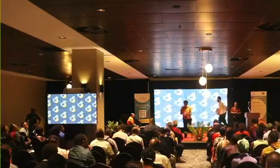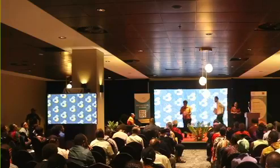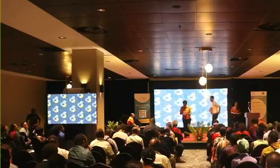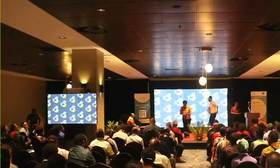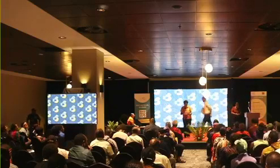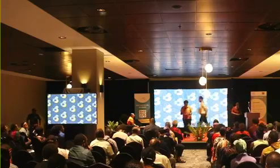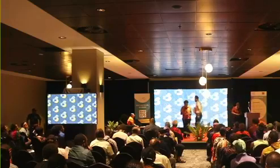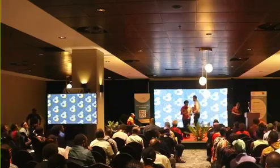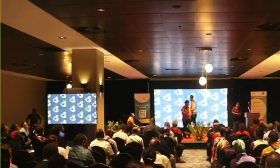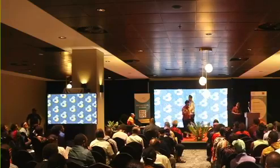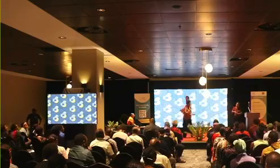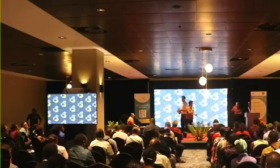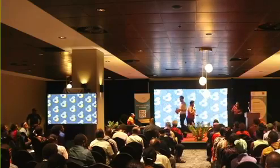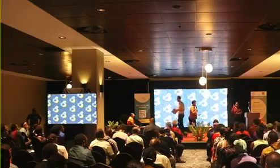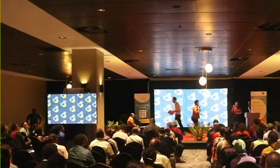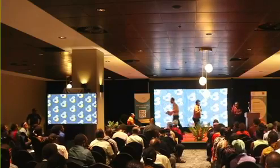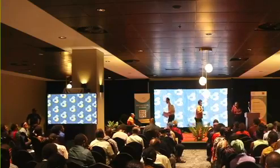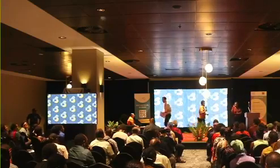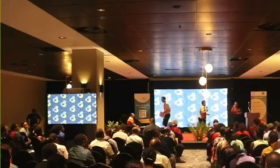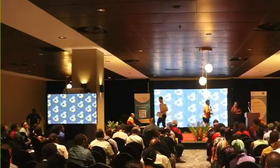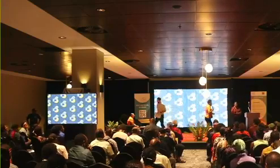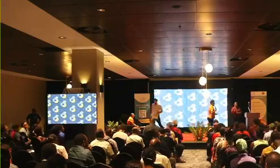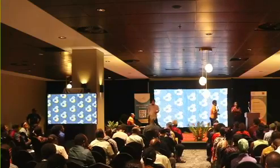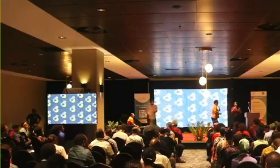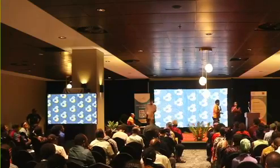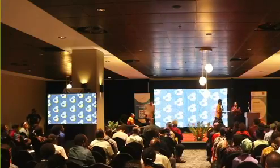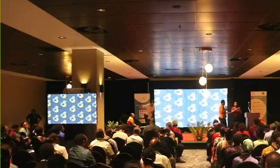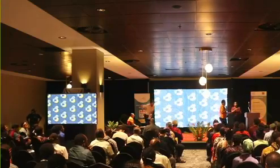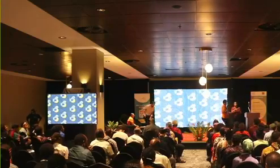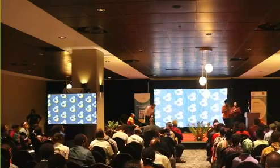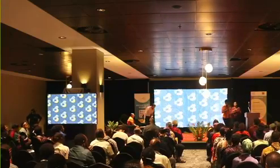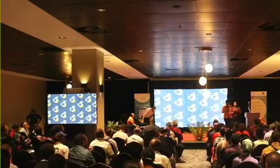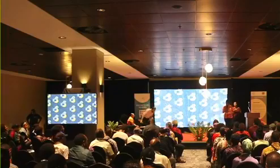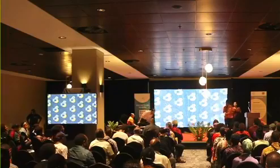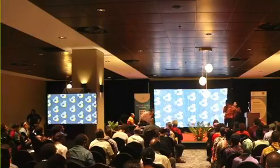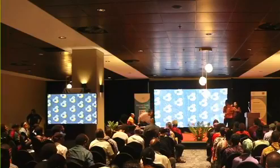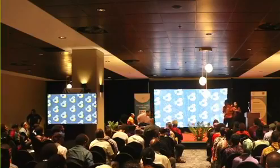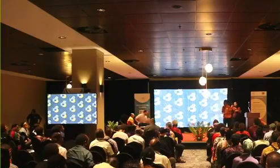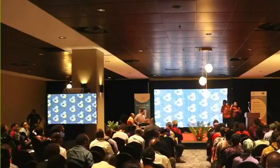We had one question from our virtual viewers that also